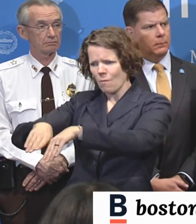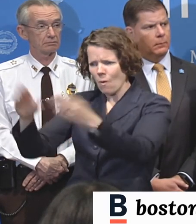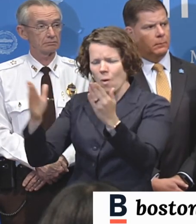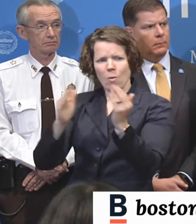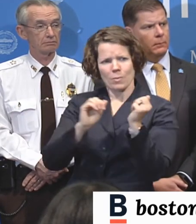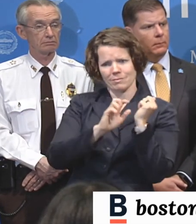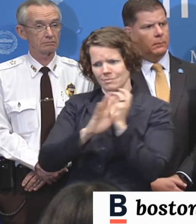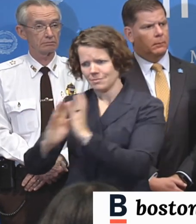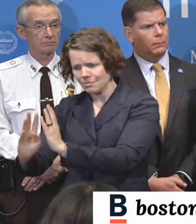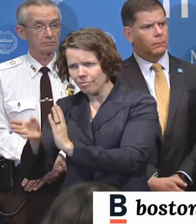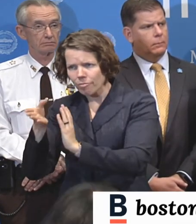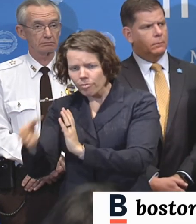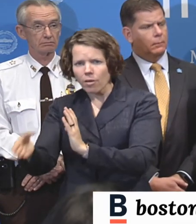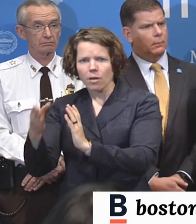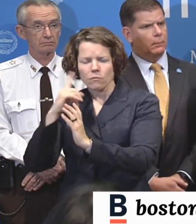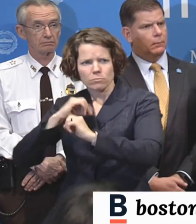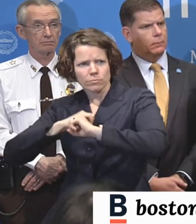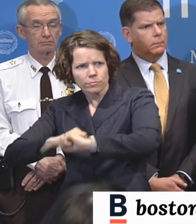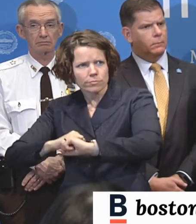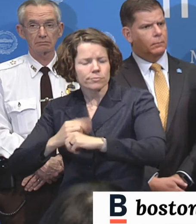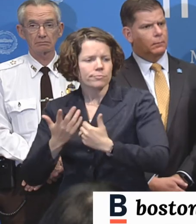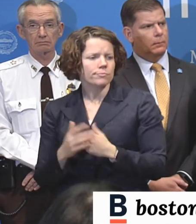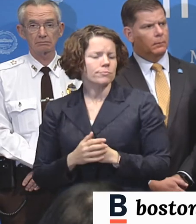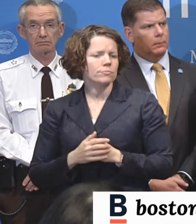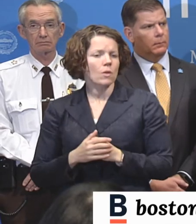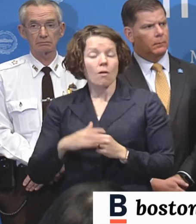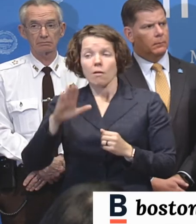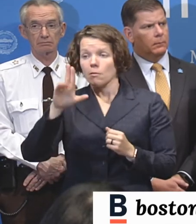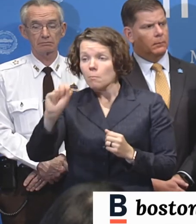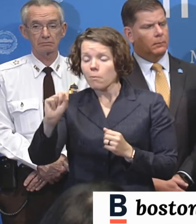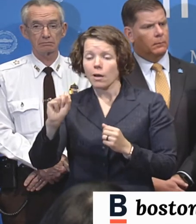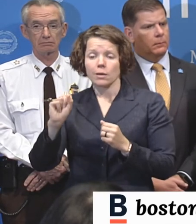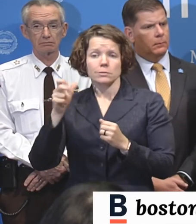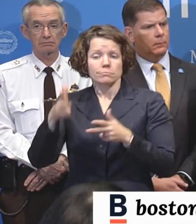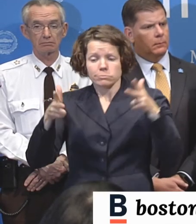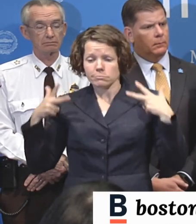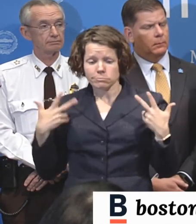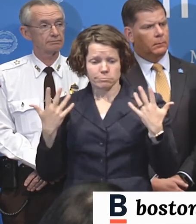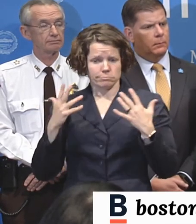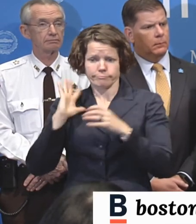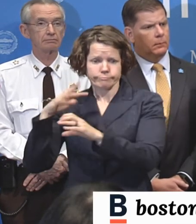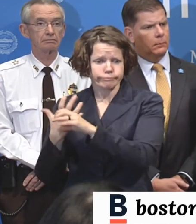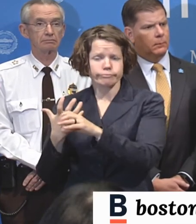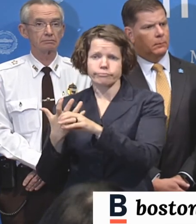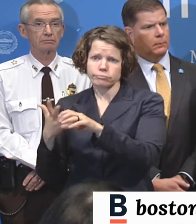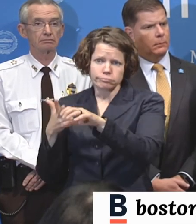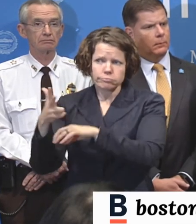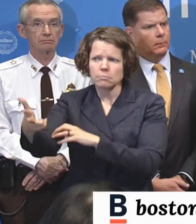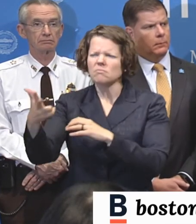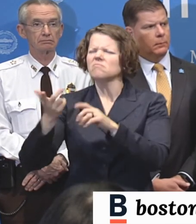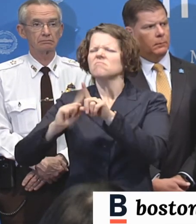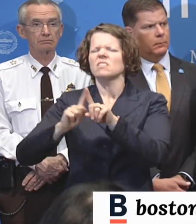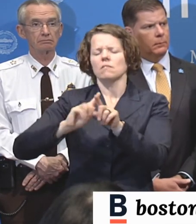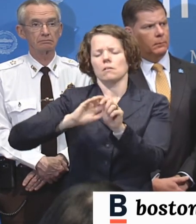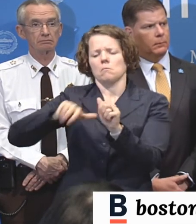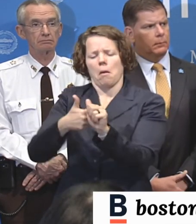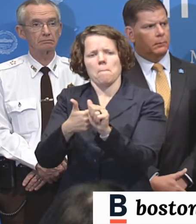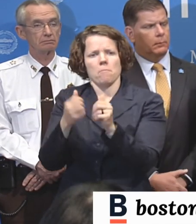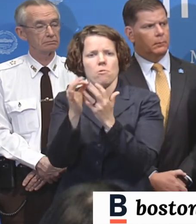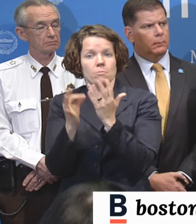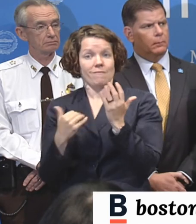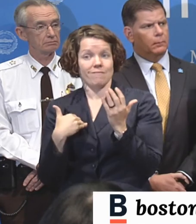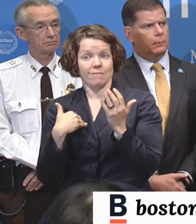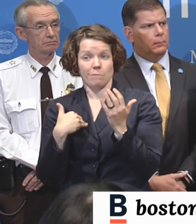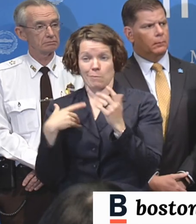we can move buses to places. There are a number of things that one can do, but there's no easy way to predict what it might be.